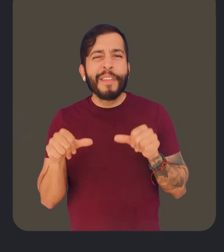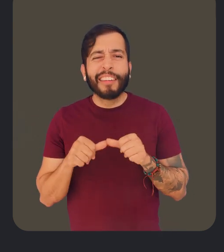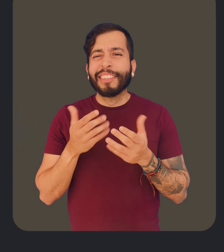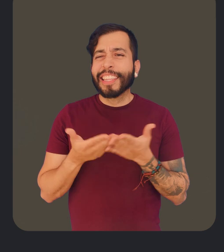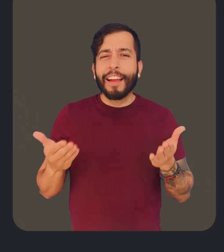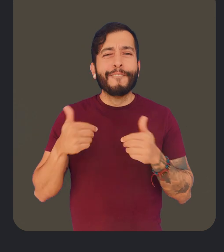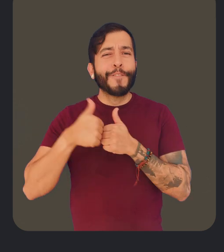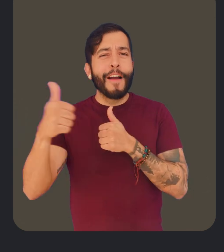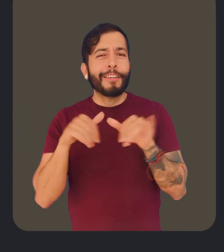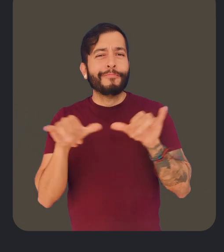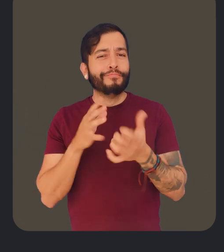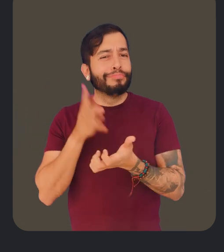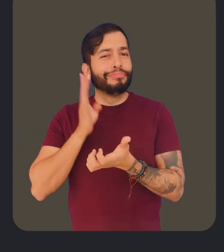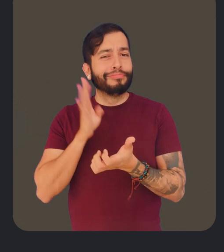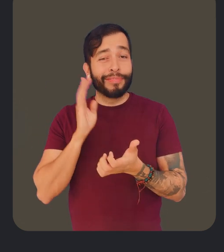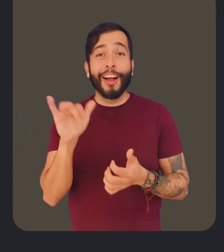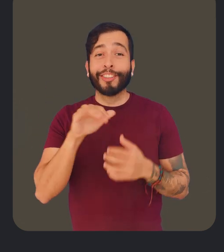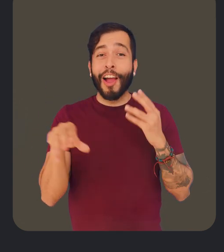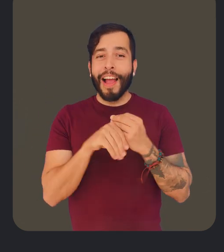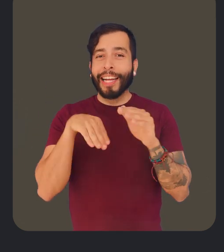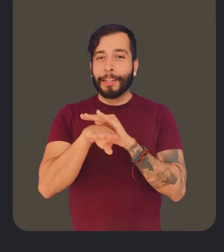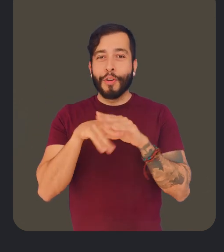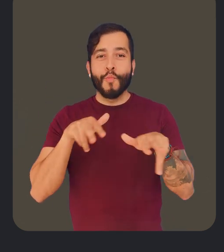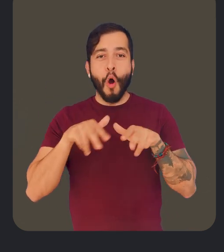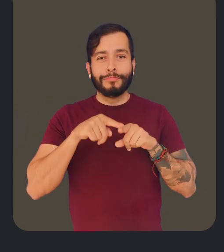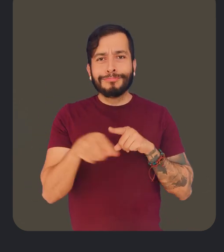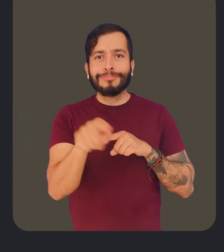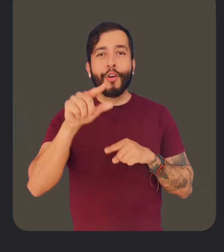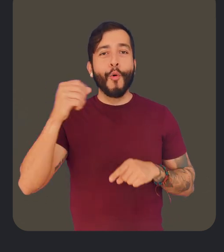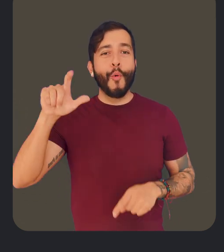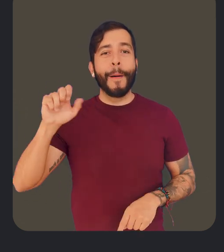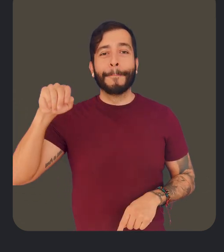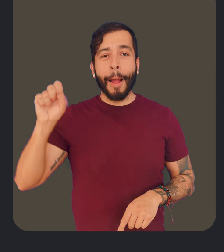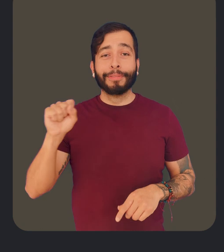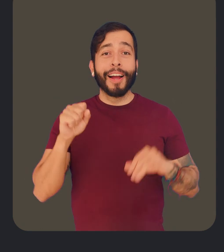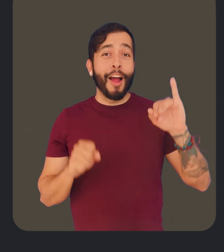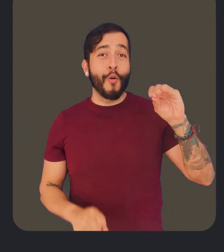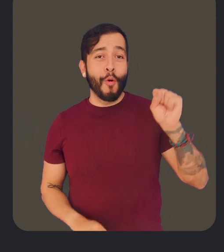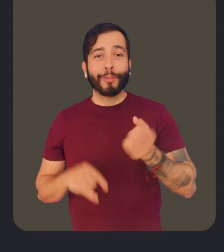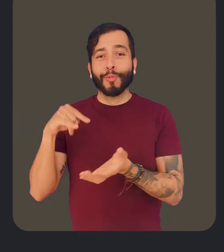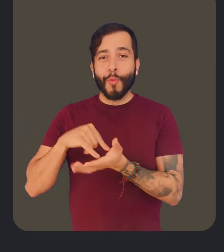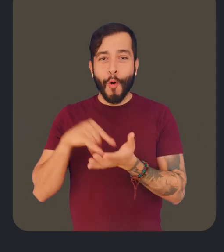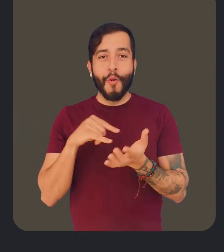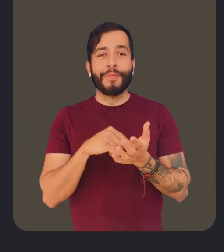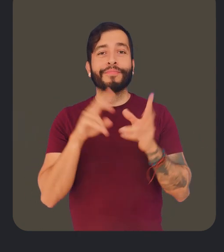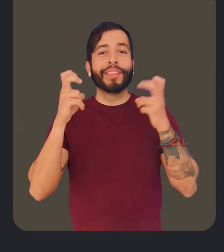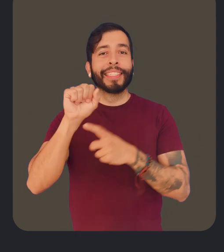and how far away it is. We're also adding accessible walking routes to Google Maps on iOS and Android to surface step